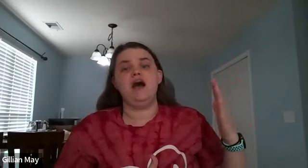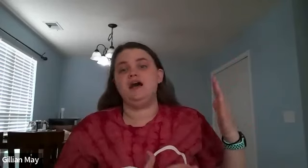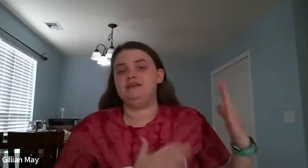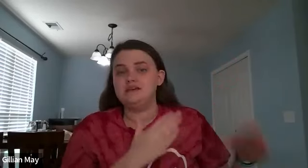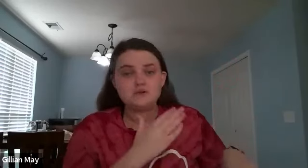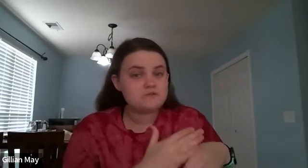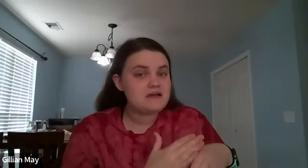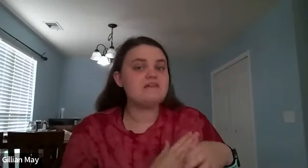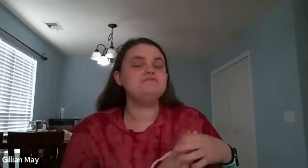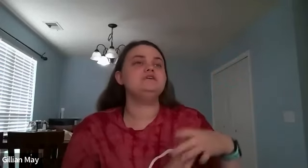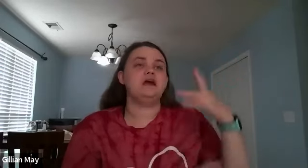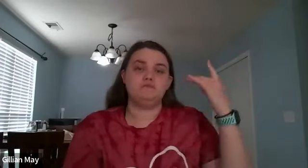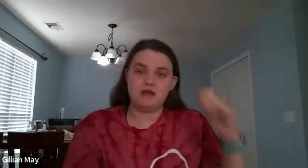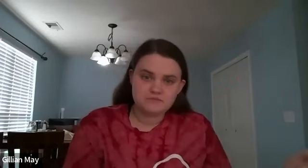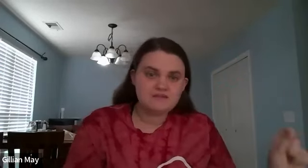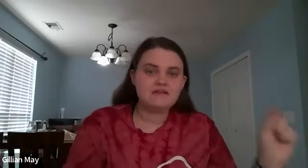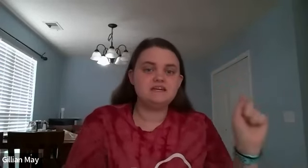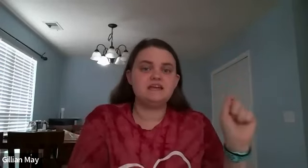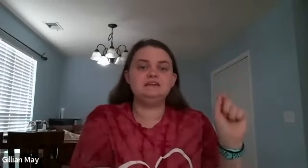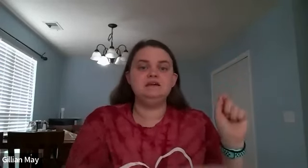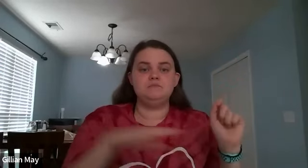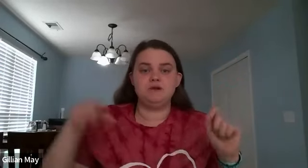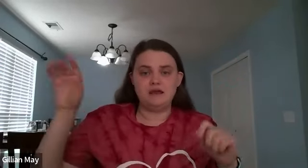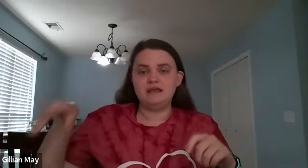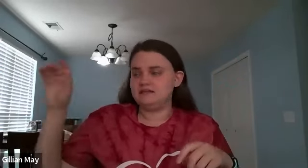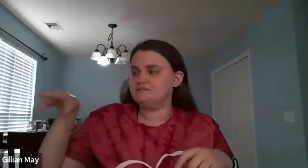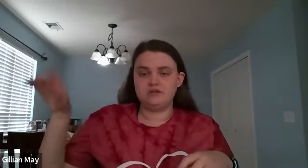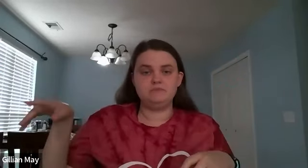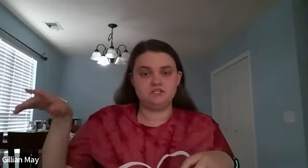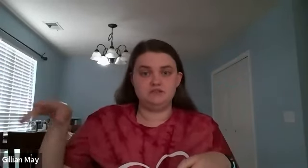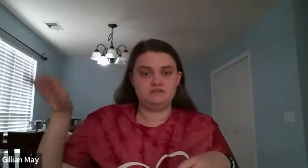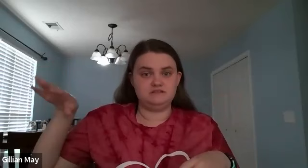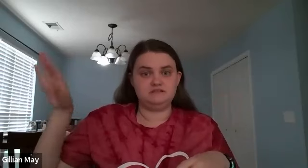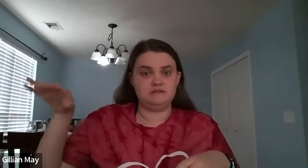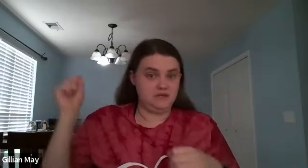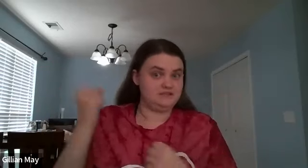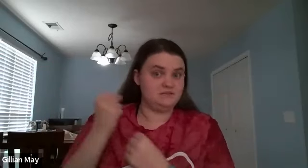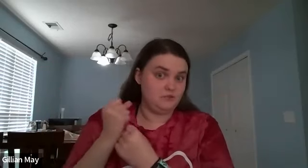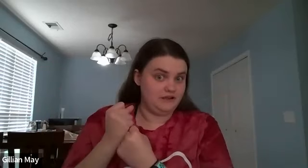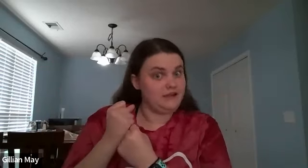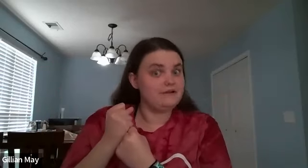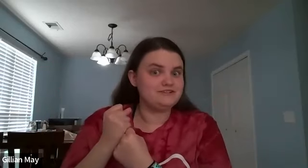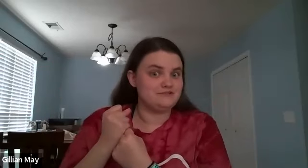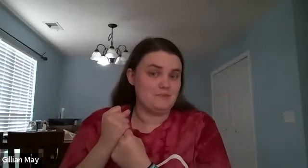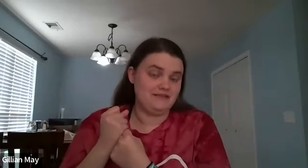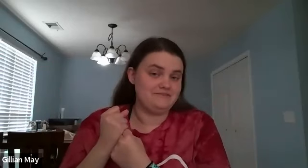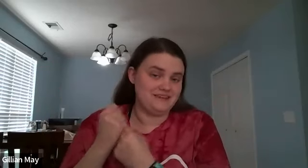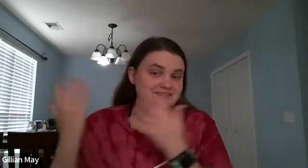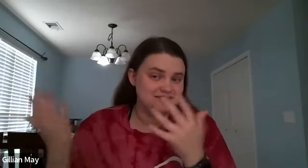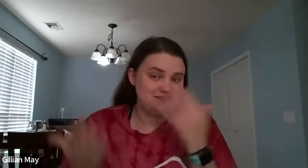I kick with my left foot, I write with my left hand. My right hand is pretty much useless except being a supporting character for my left hand.